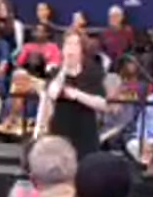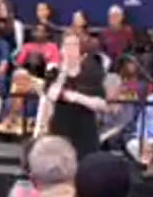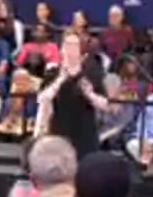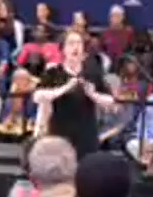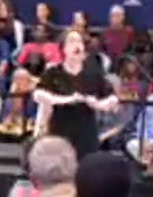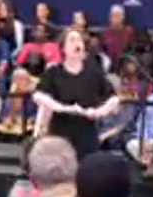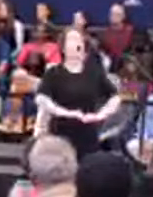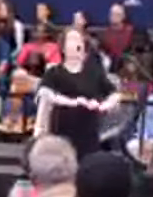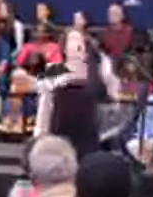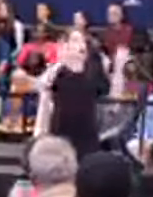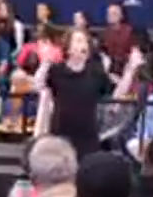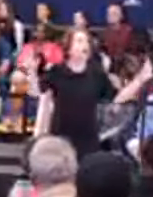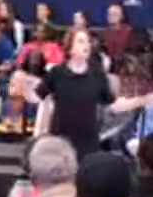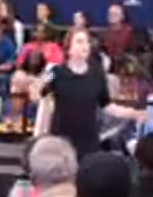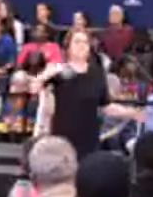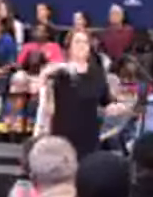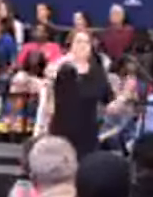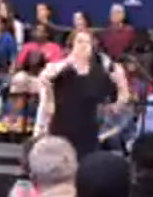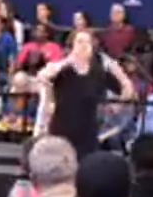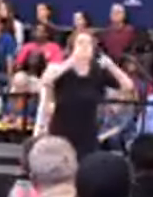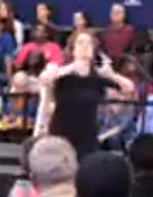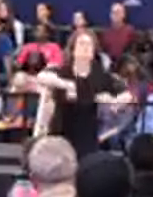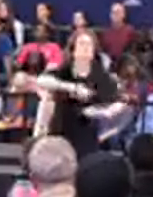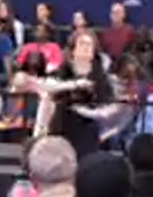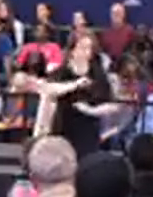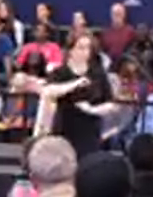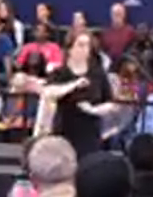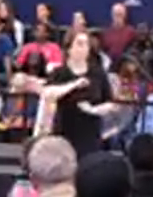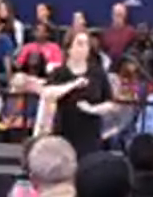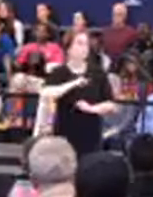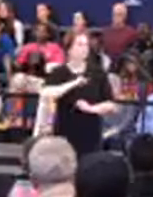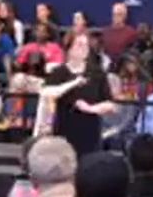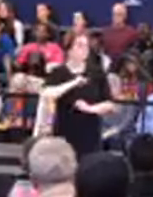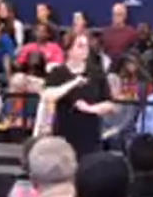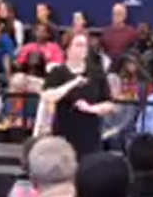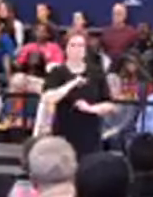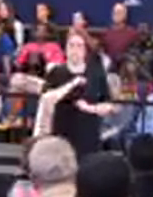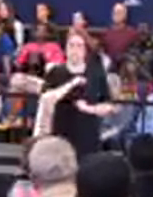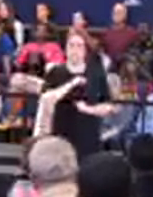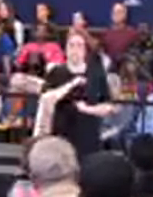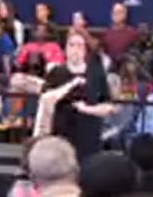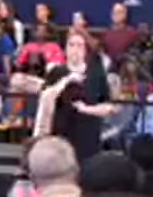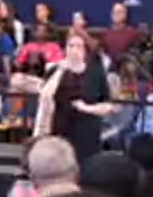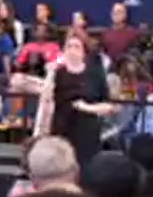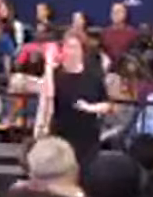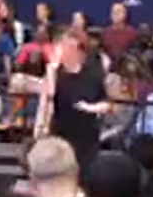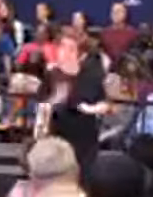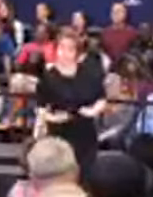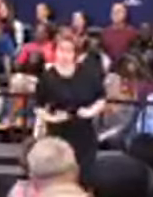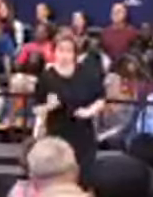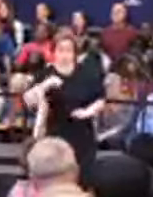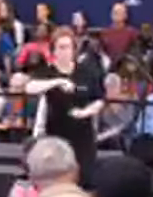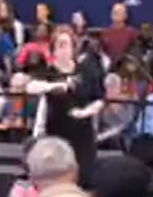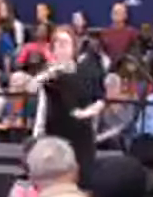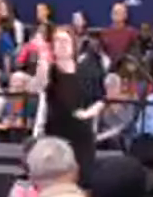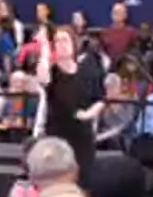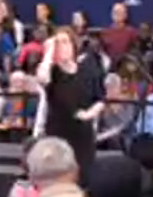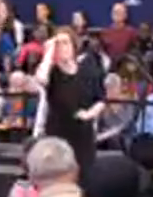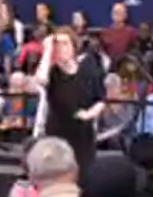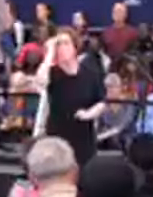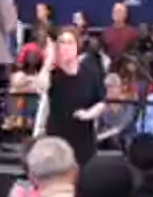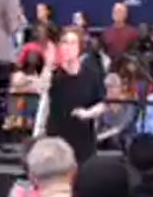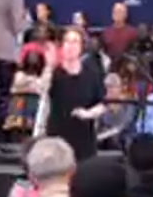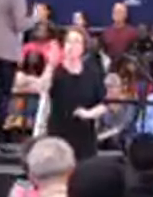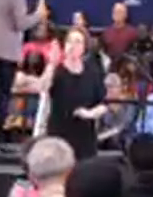indication that they want to harm us. And so you do realize, and we know, the